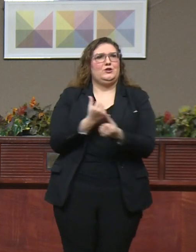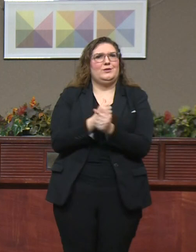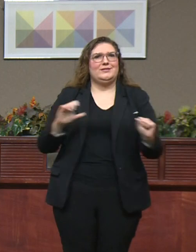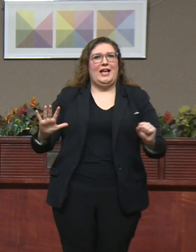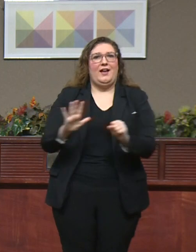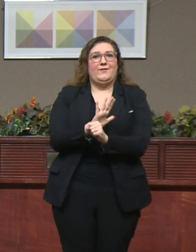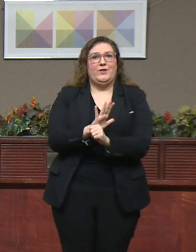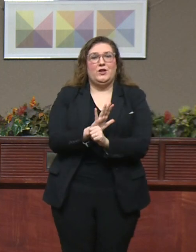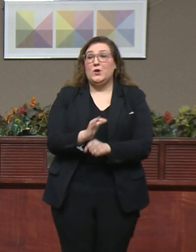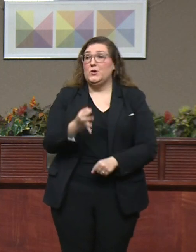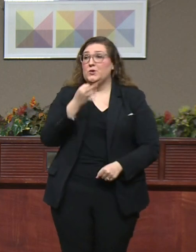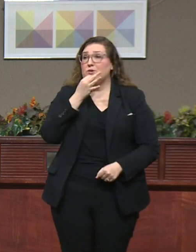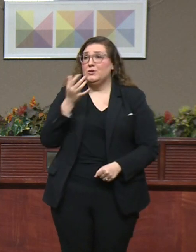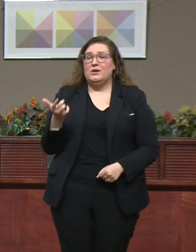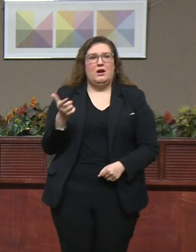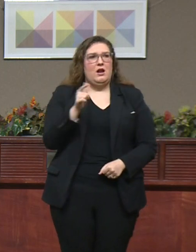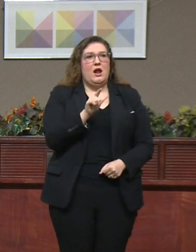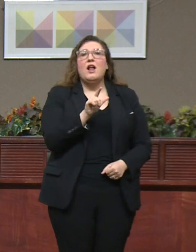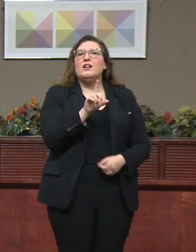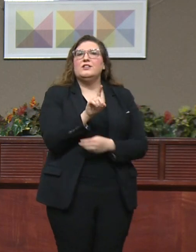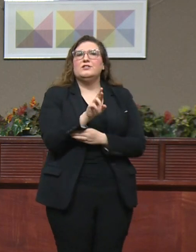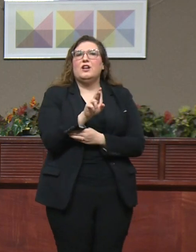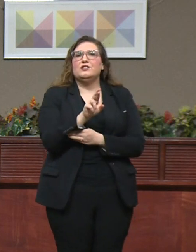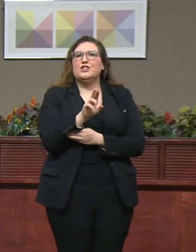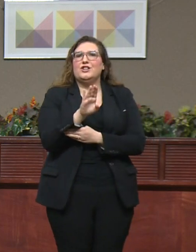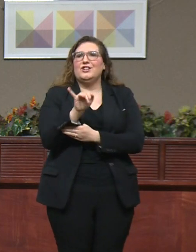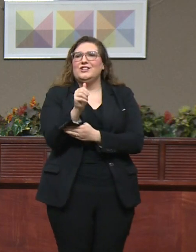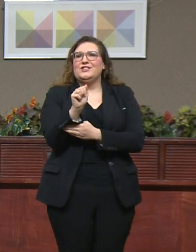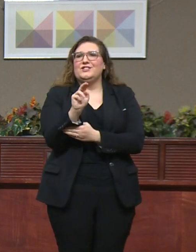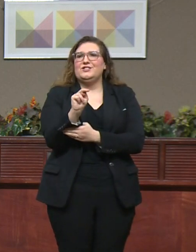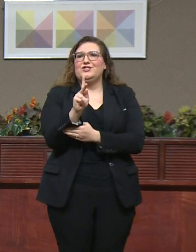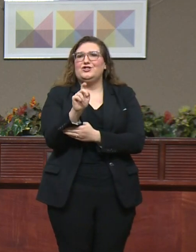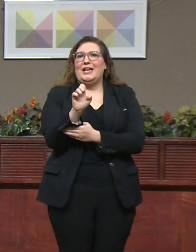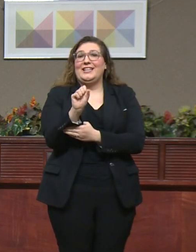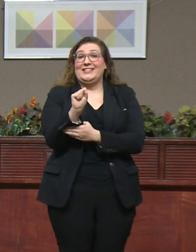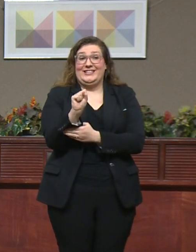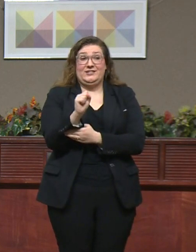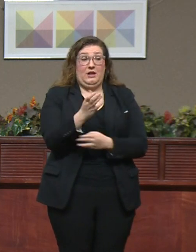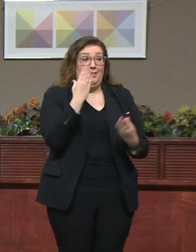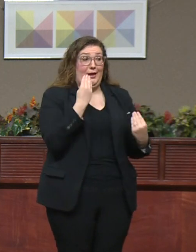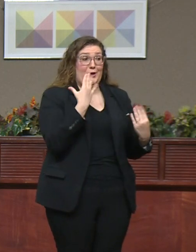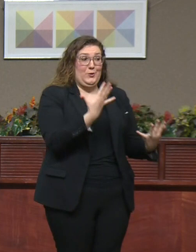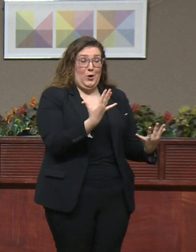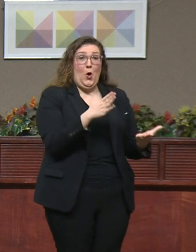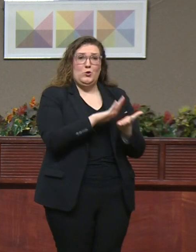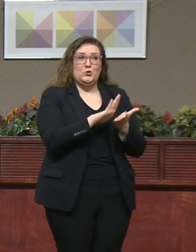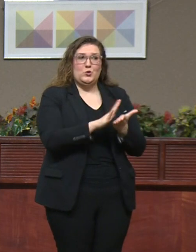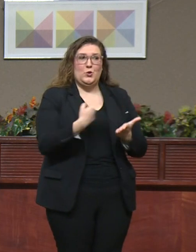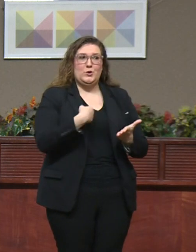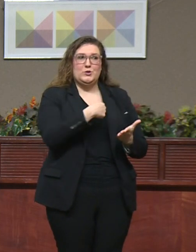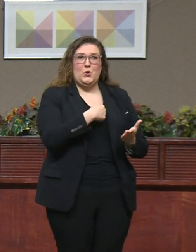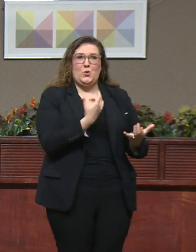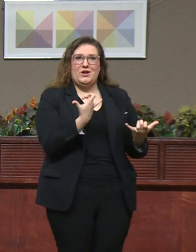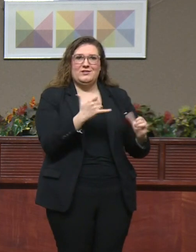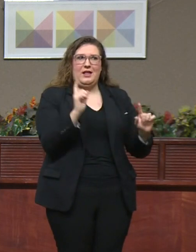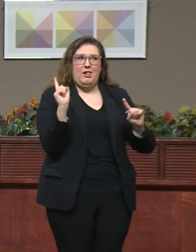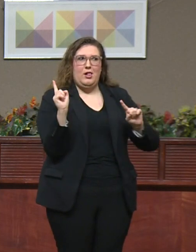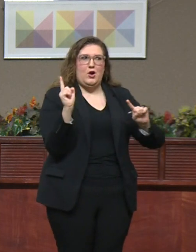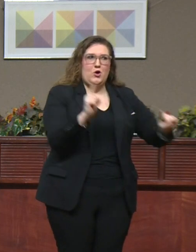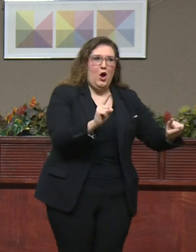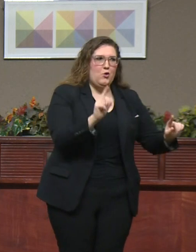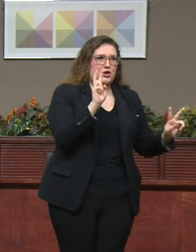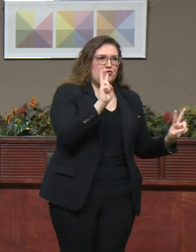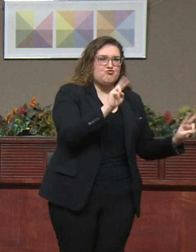introduce Dr. Jenkins, but did want to let her know that we are still patrolling all of the schools. We are continuing to have our school